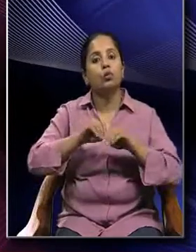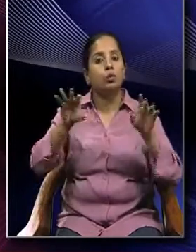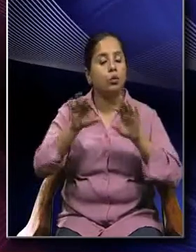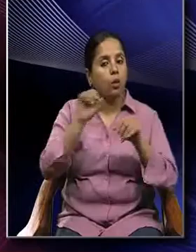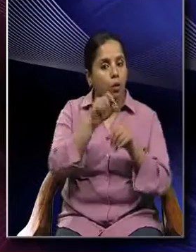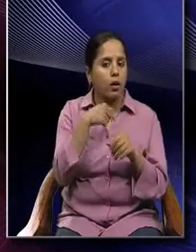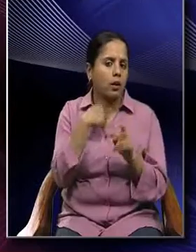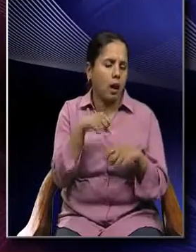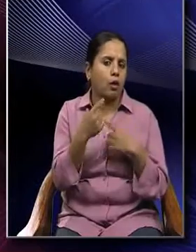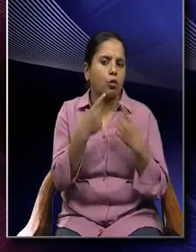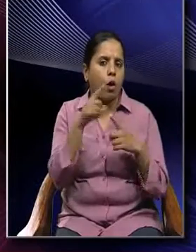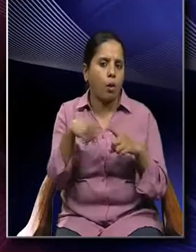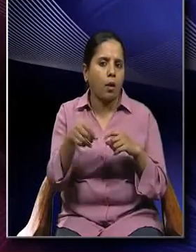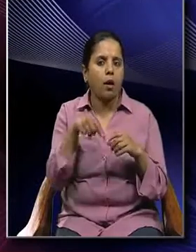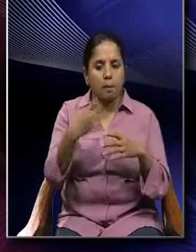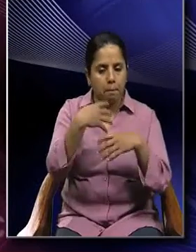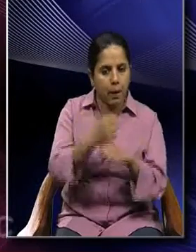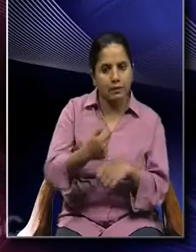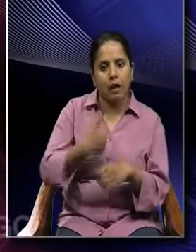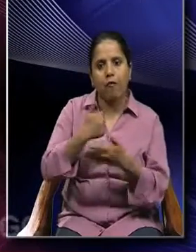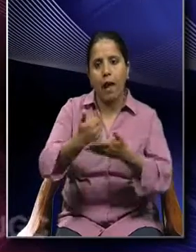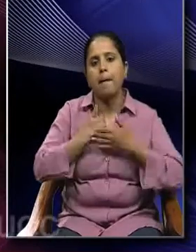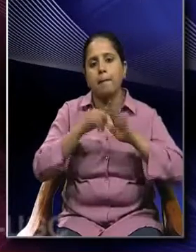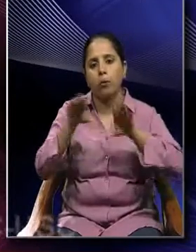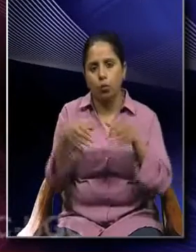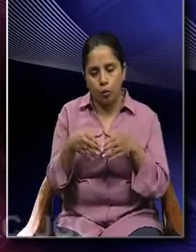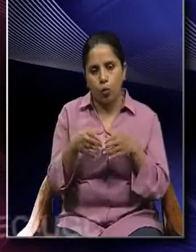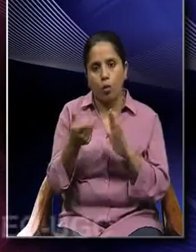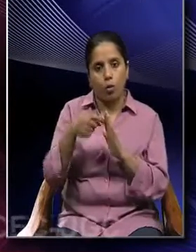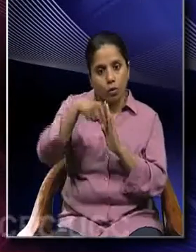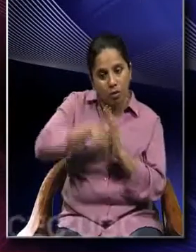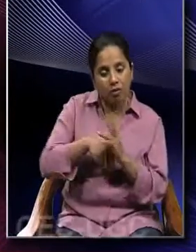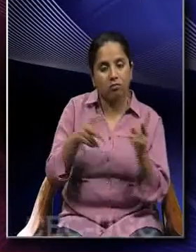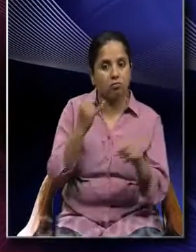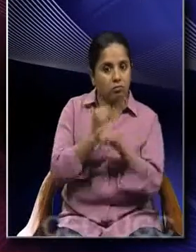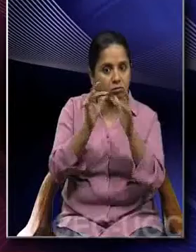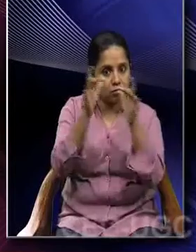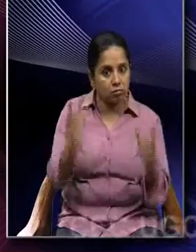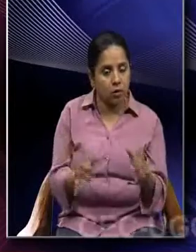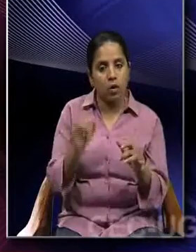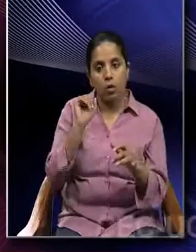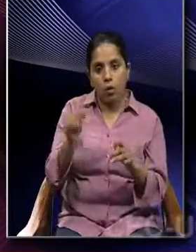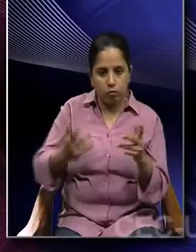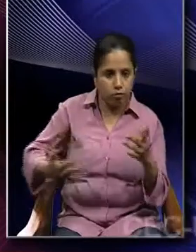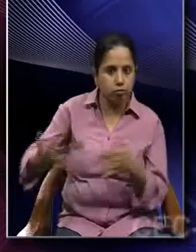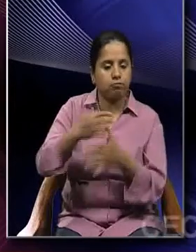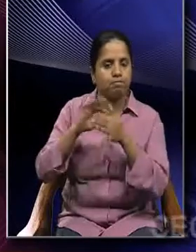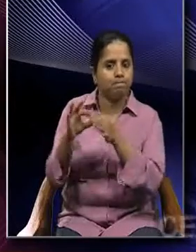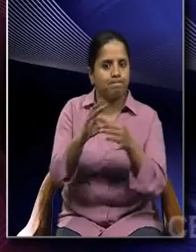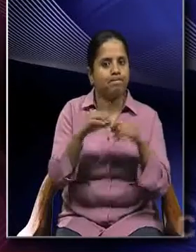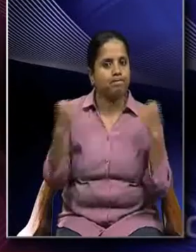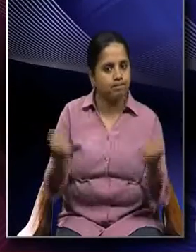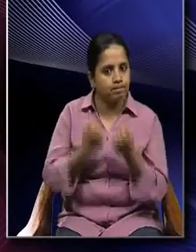we can talk about creation of self-help groups and grassroots institutions, building through collective action and